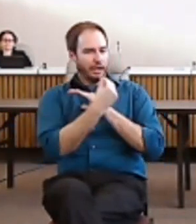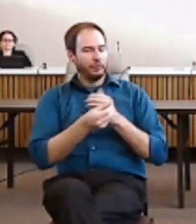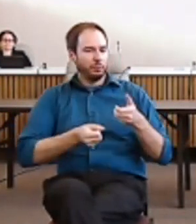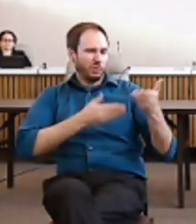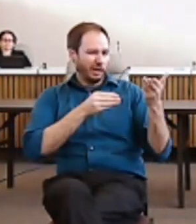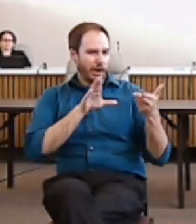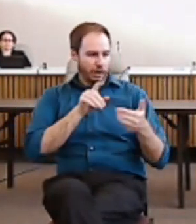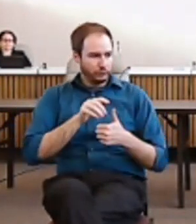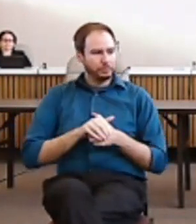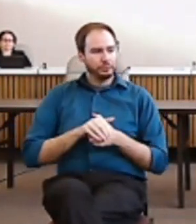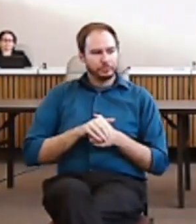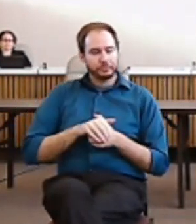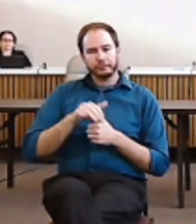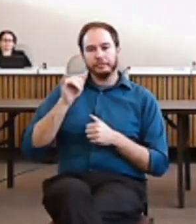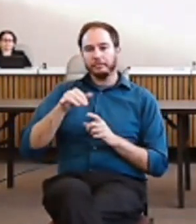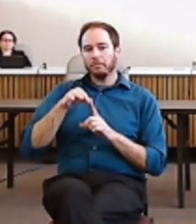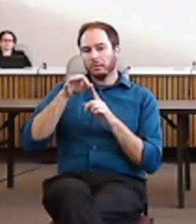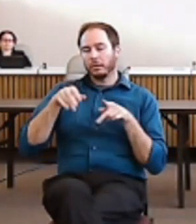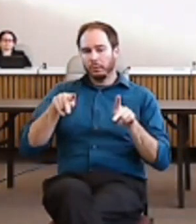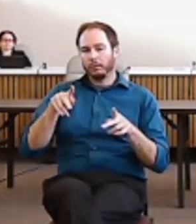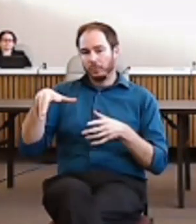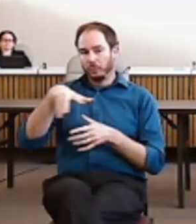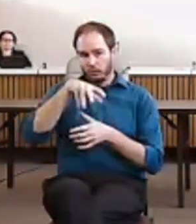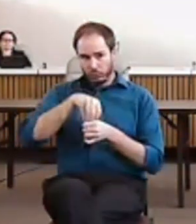Said special use permit would include